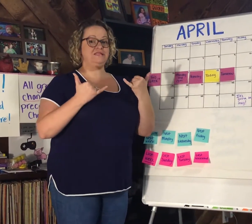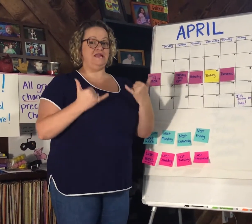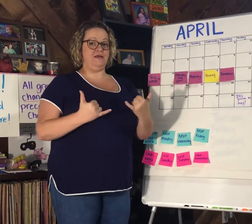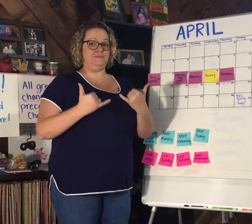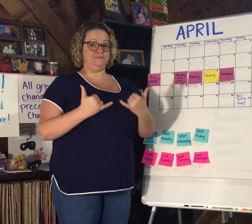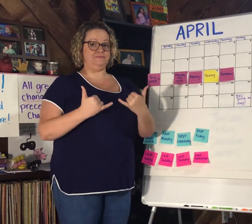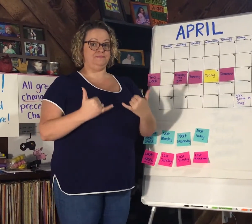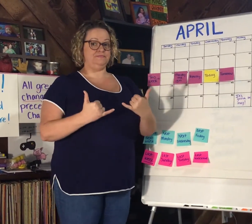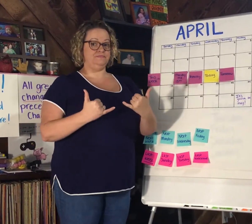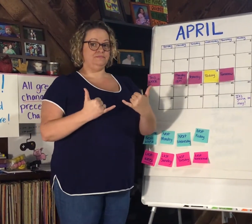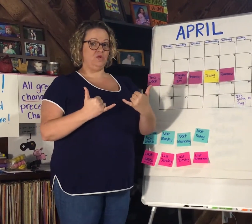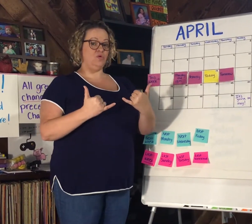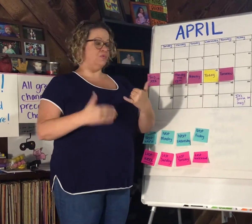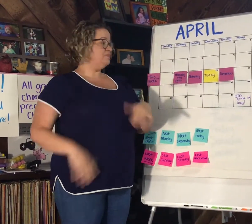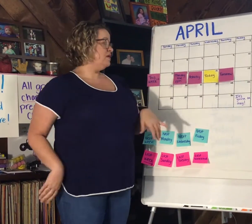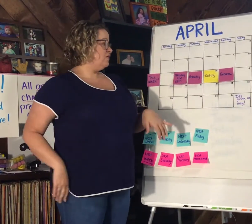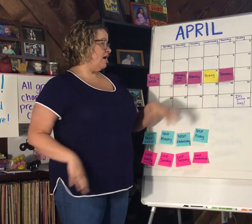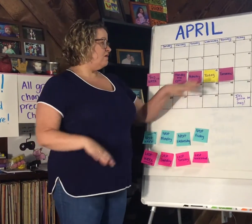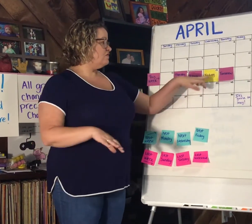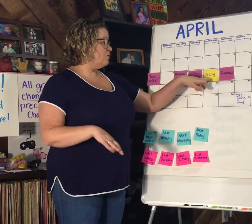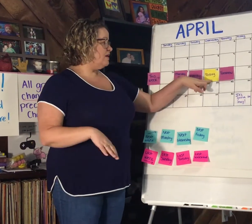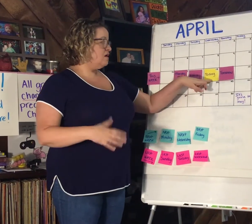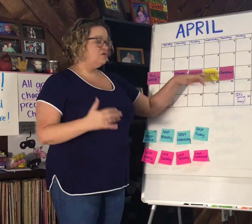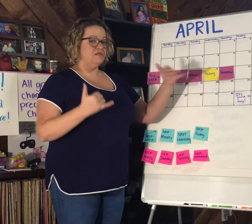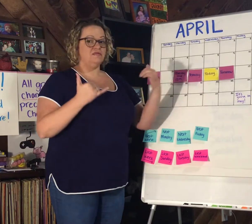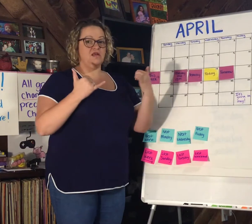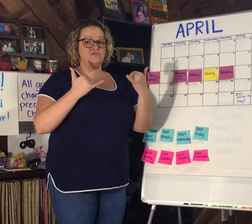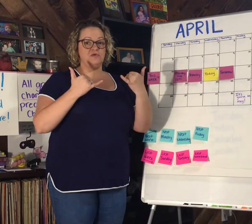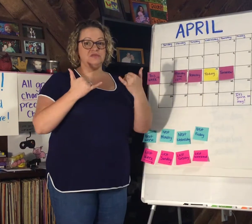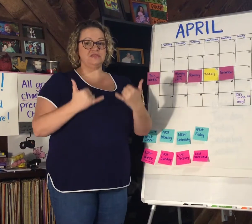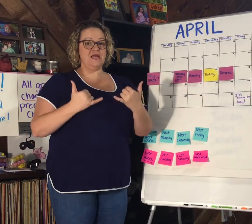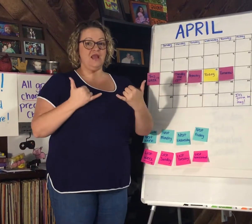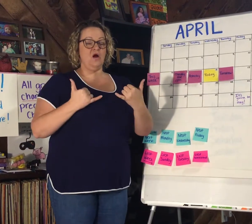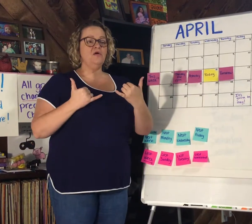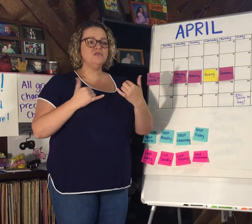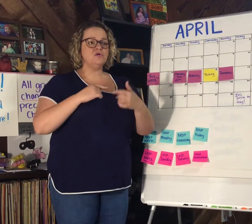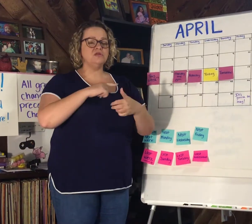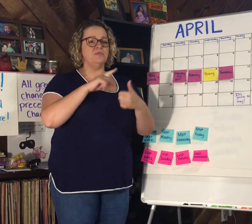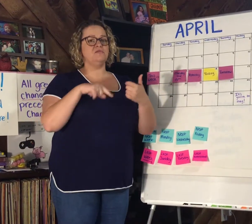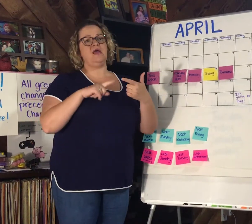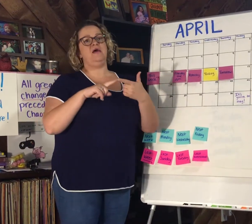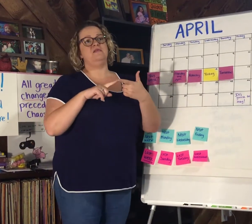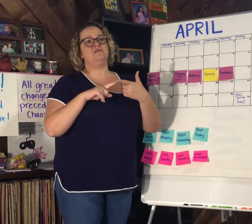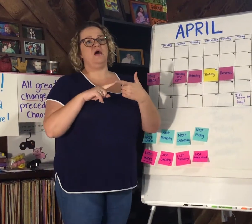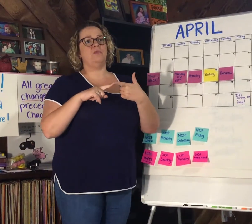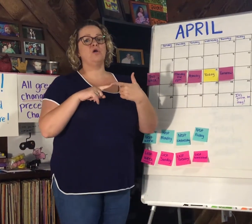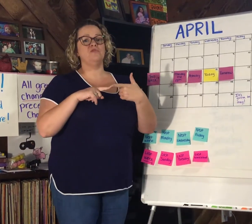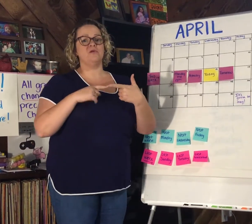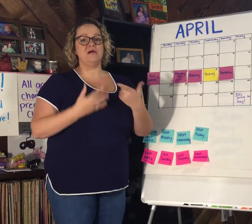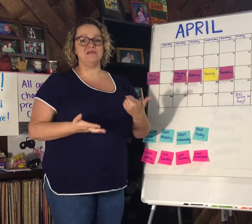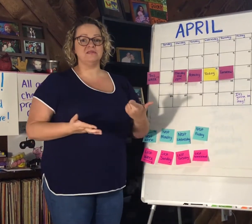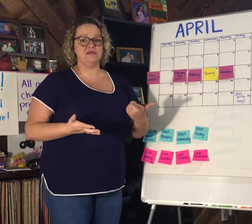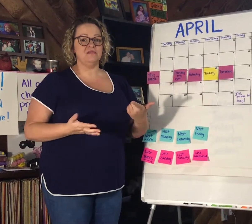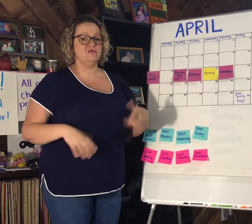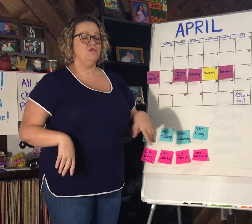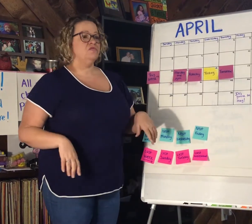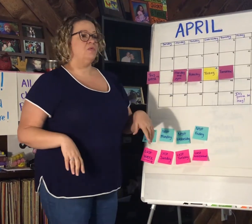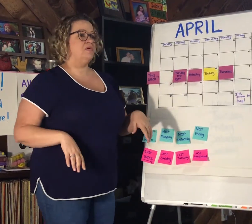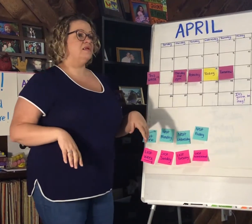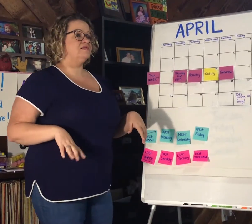today. Cool. Okay, so we know the sign for today also doubles as a marker for present tense. So when we're going to